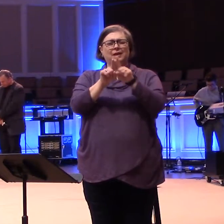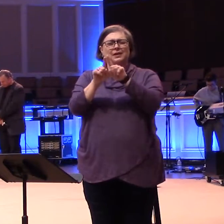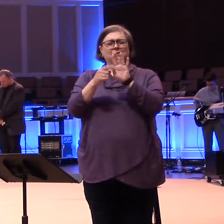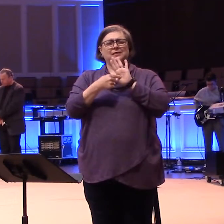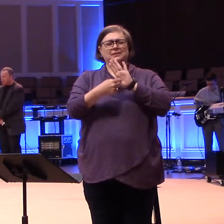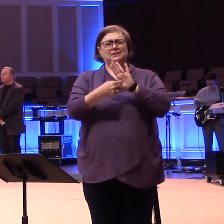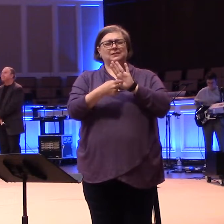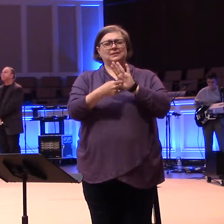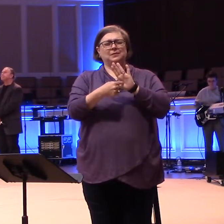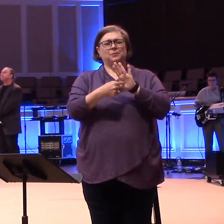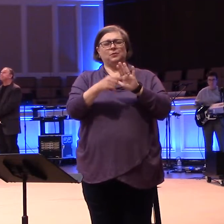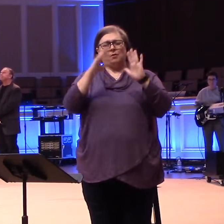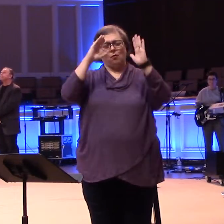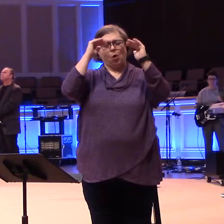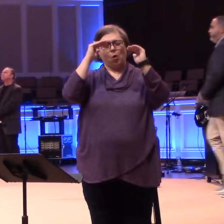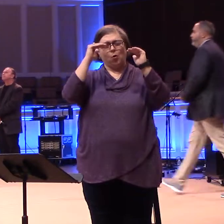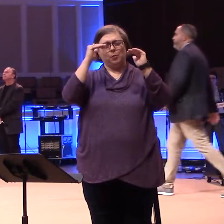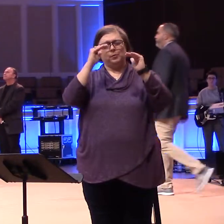Amen.